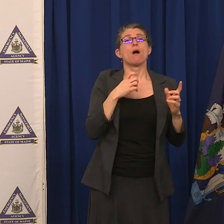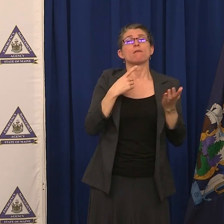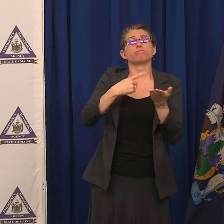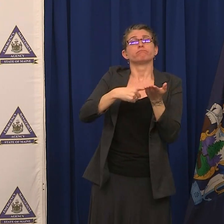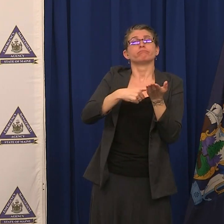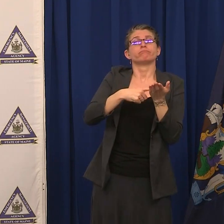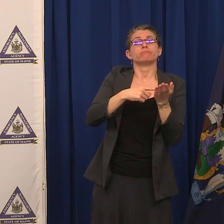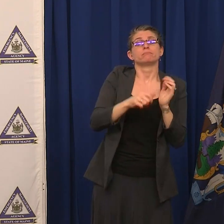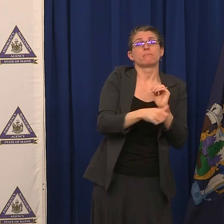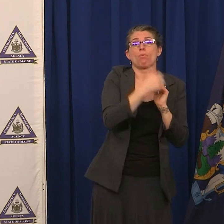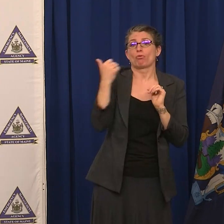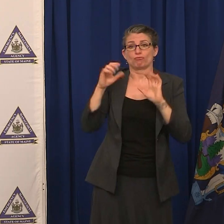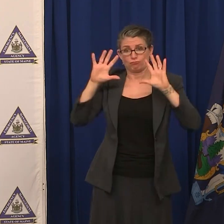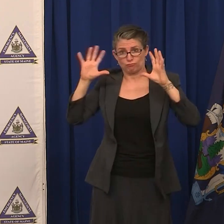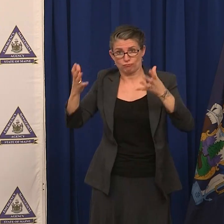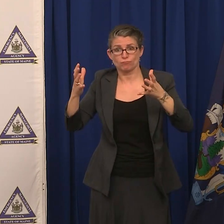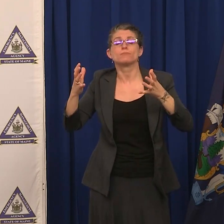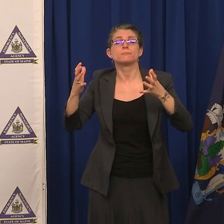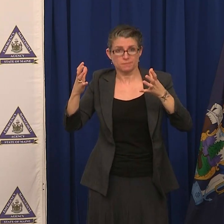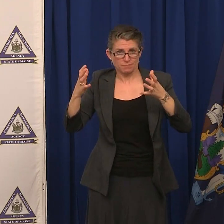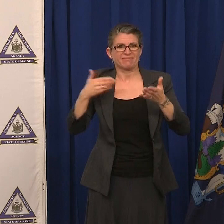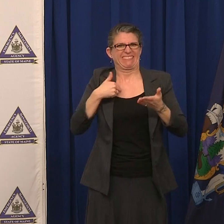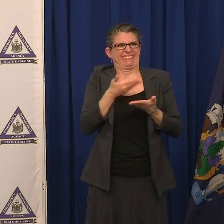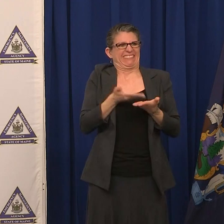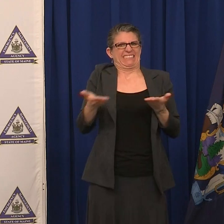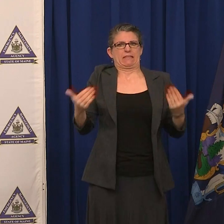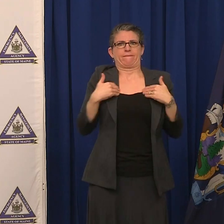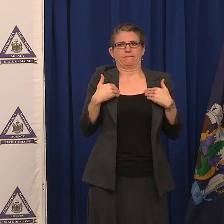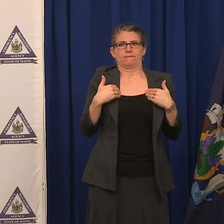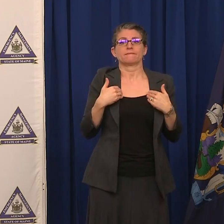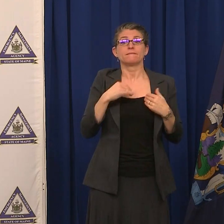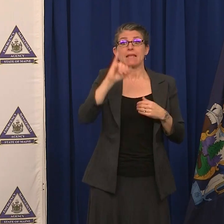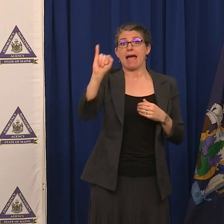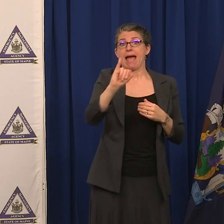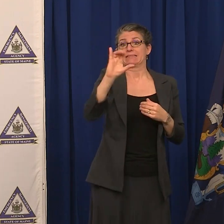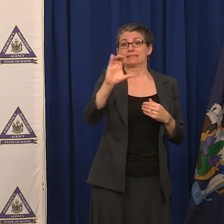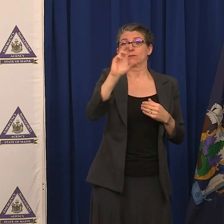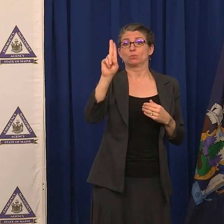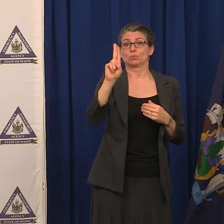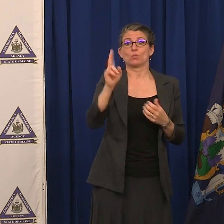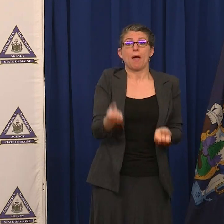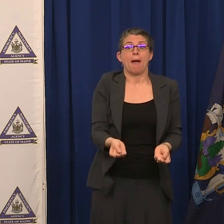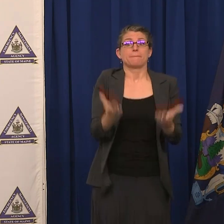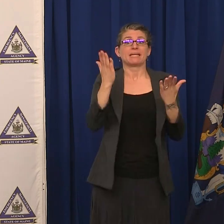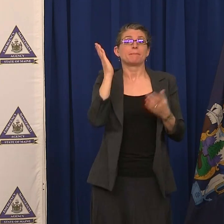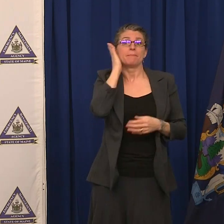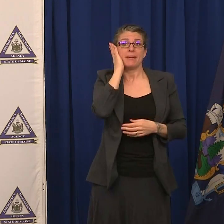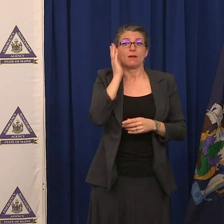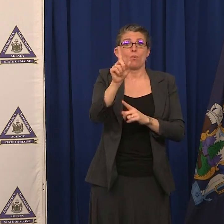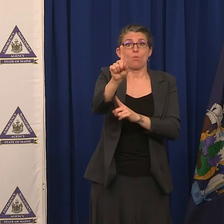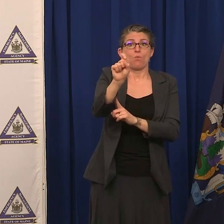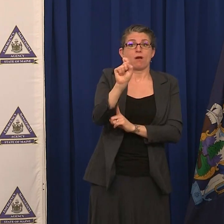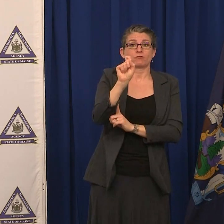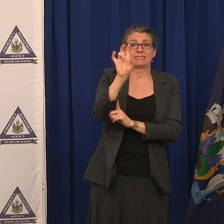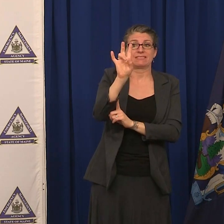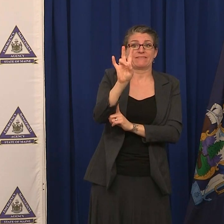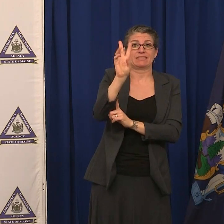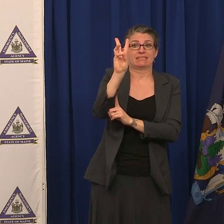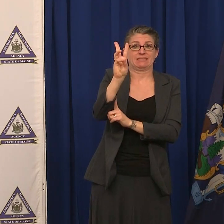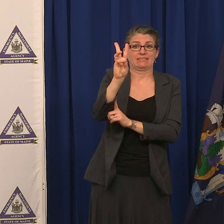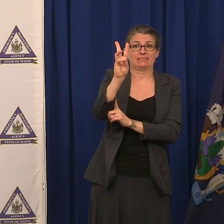beds, there are a total of 176 ICU beds accounted for, of which 92 are